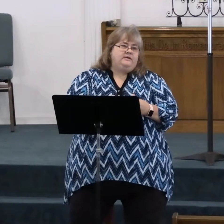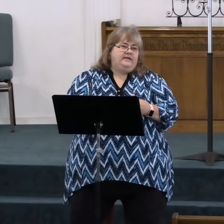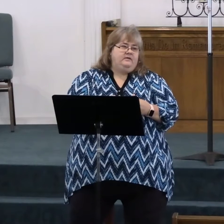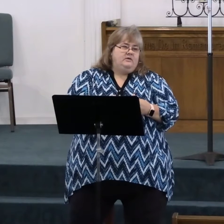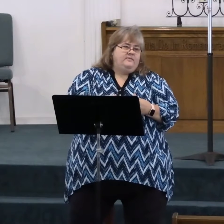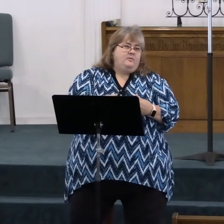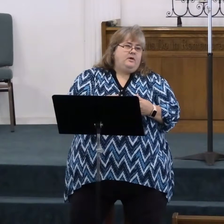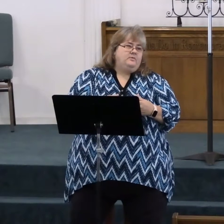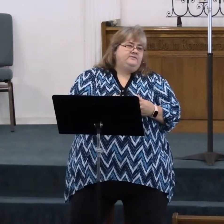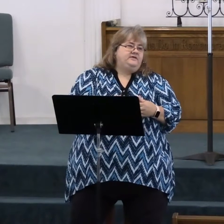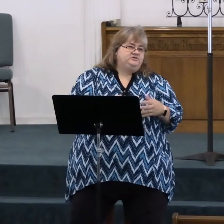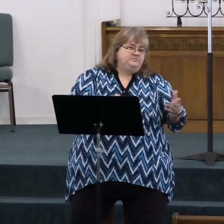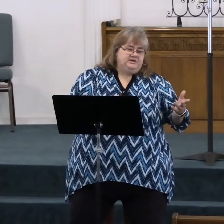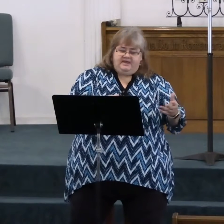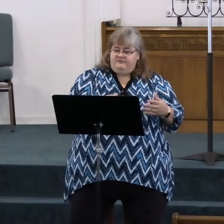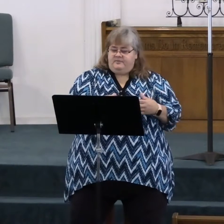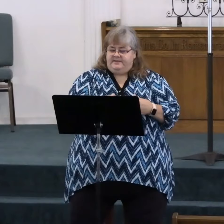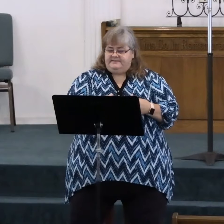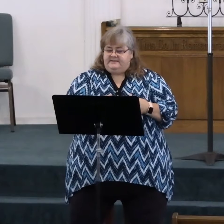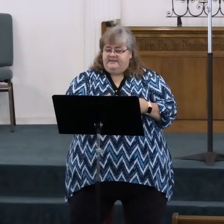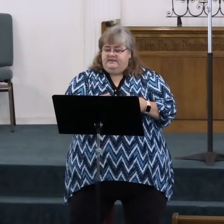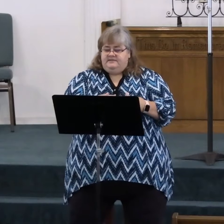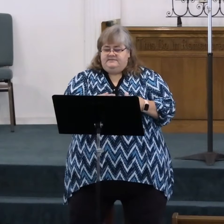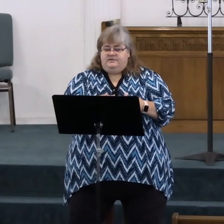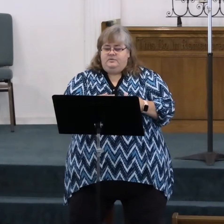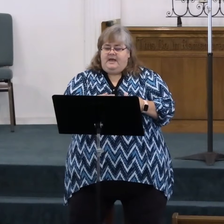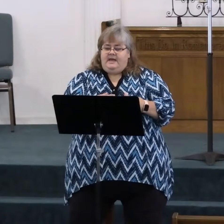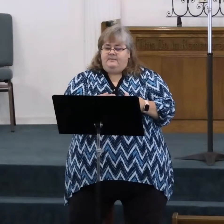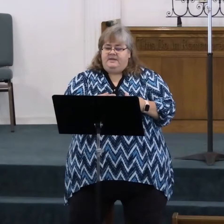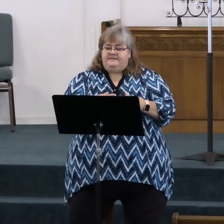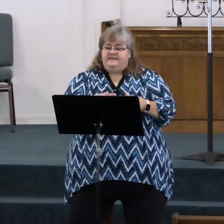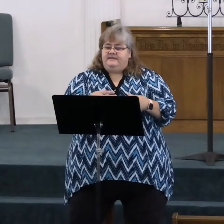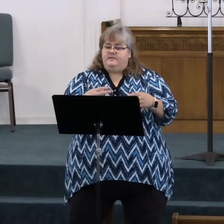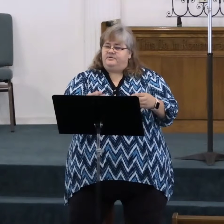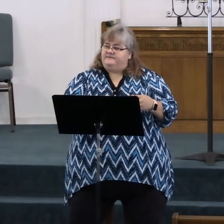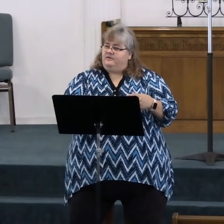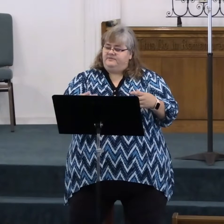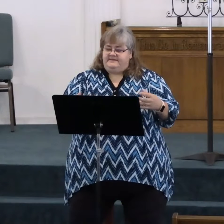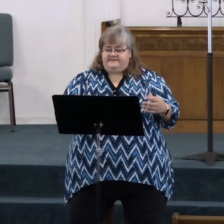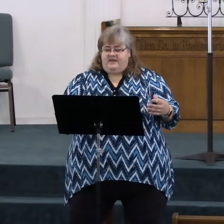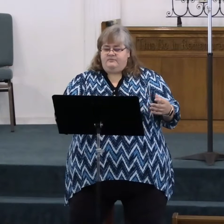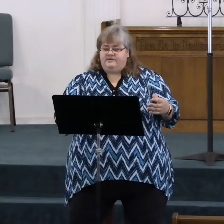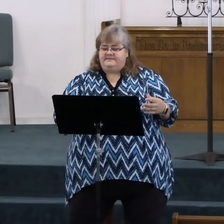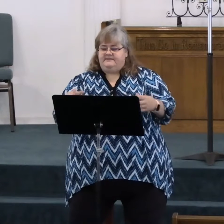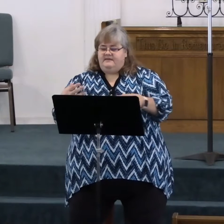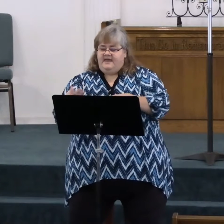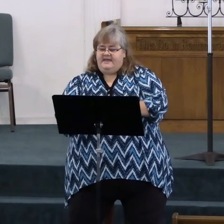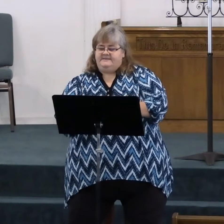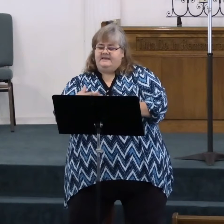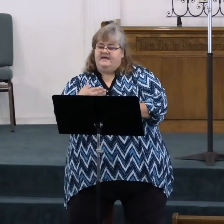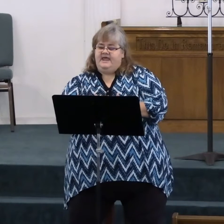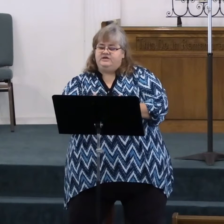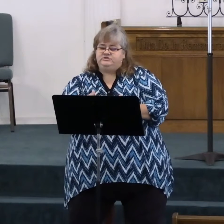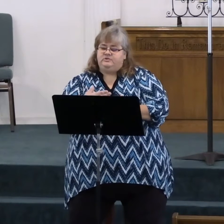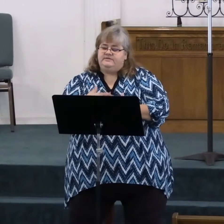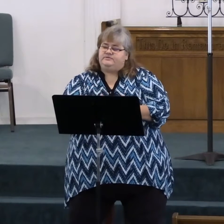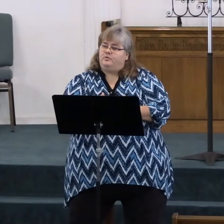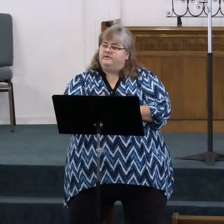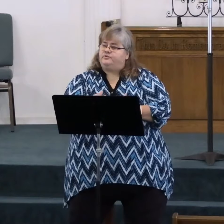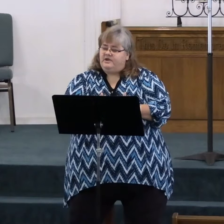working, they work with the Egyptian government to dig and preserve the discoveries as a national historic